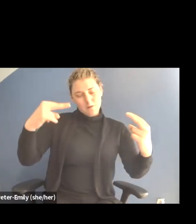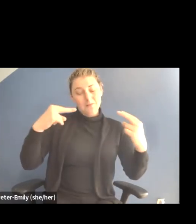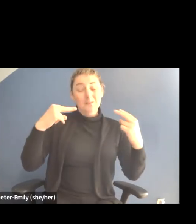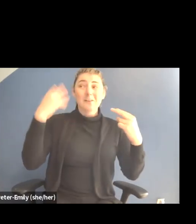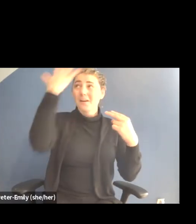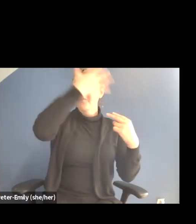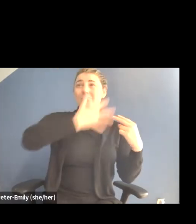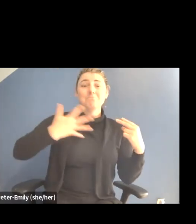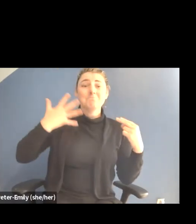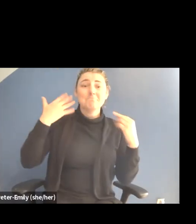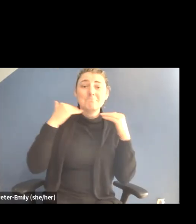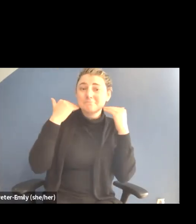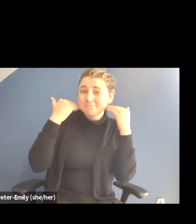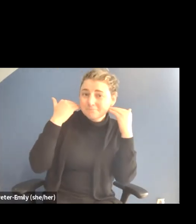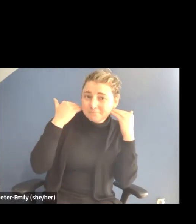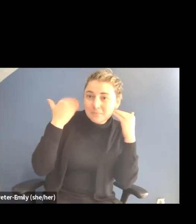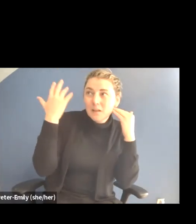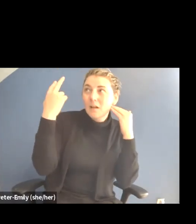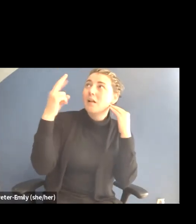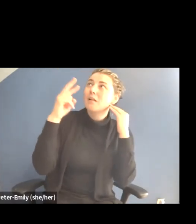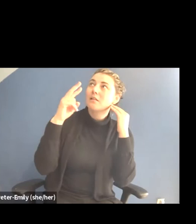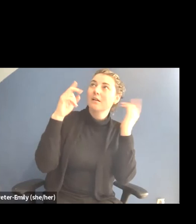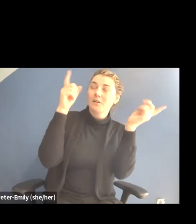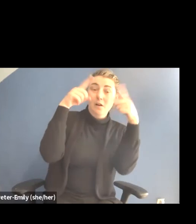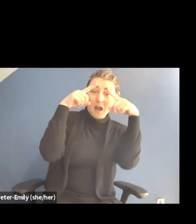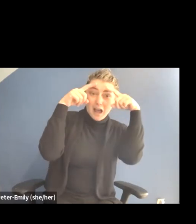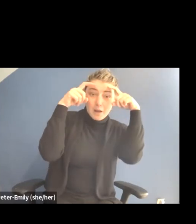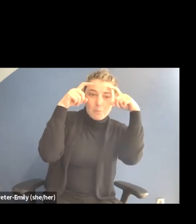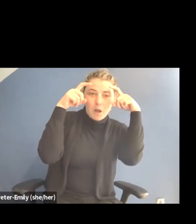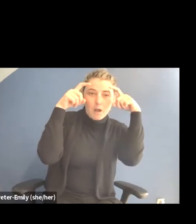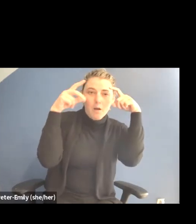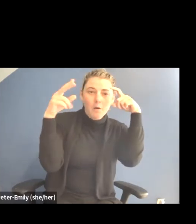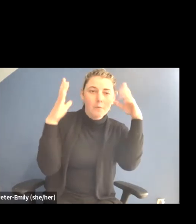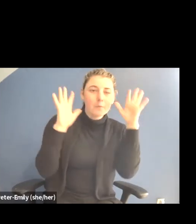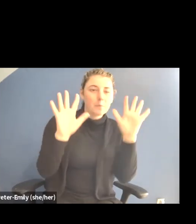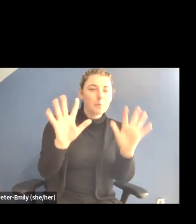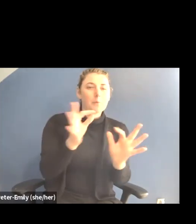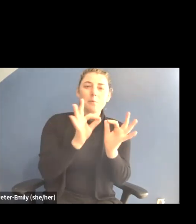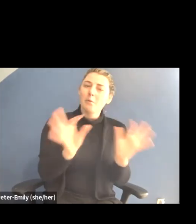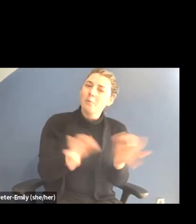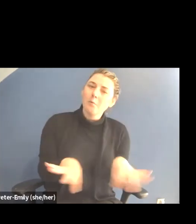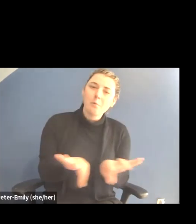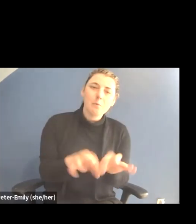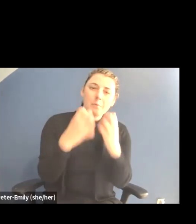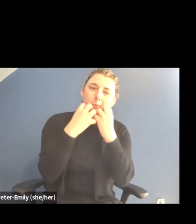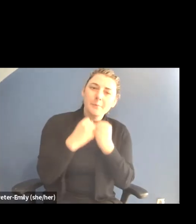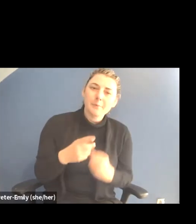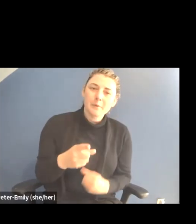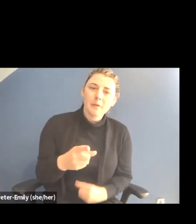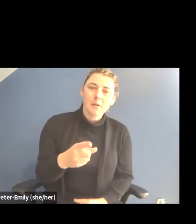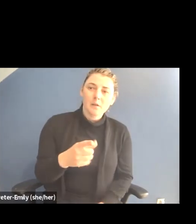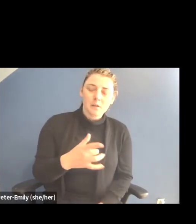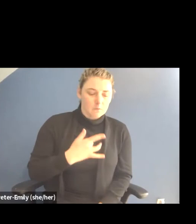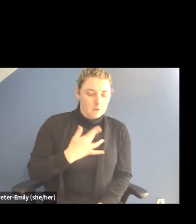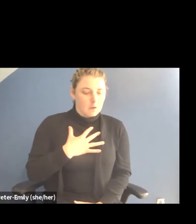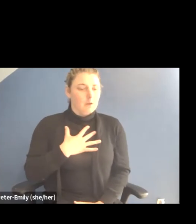cheekbones. Look at the loft of your eyebrows. You so worthy. You so heavy in your weight